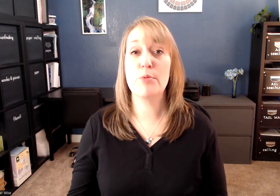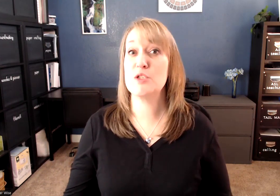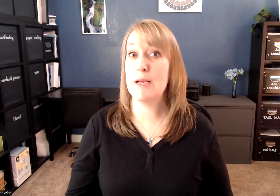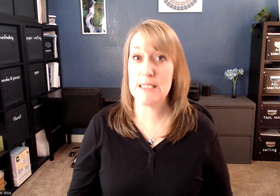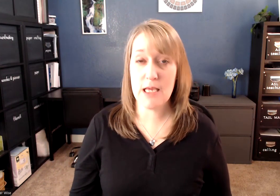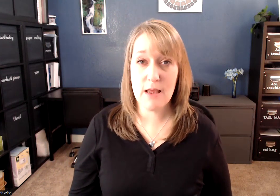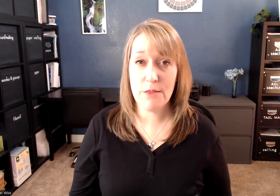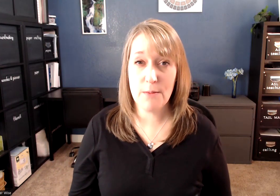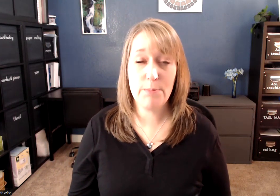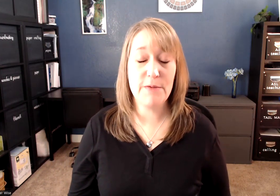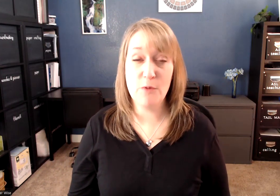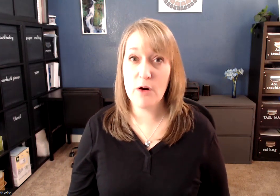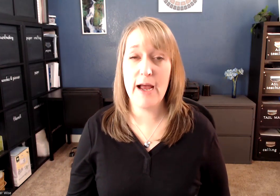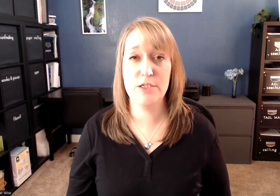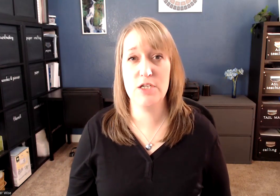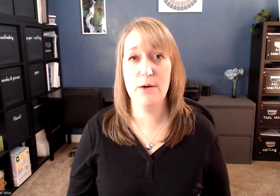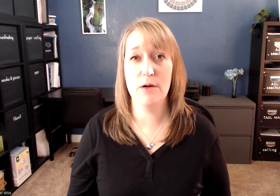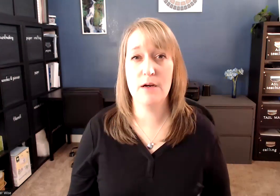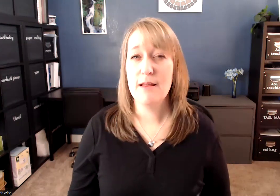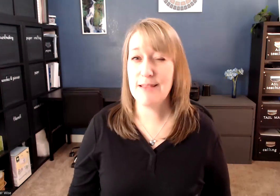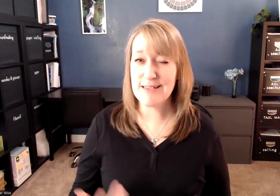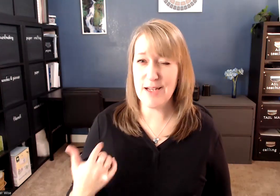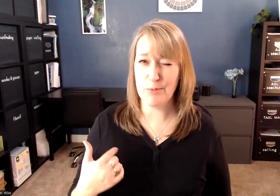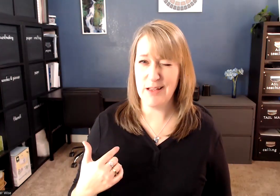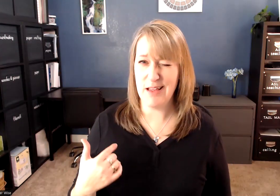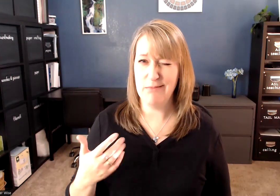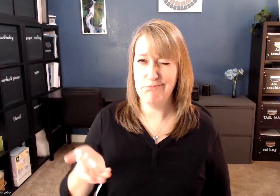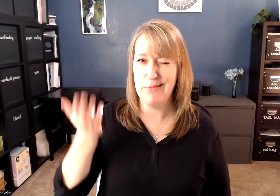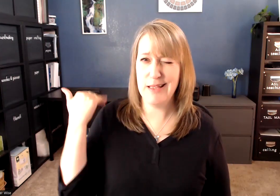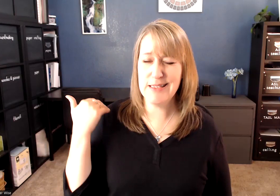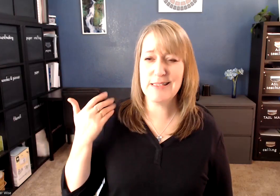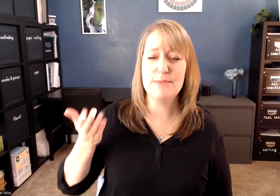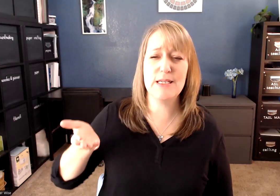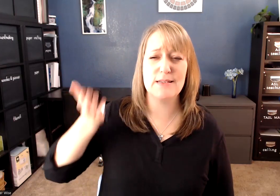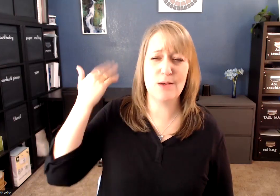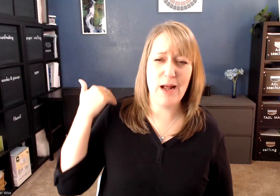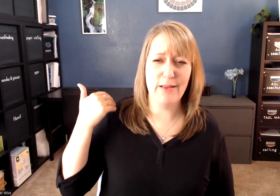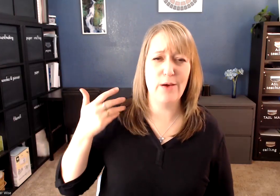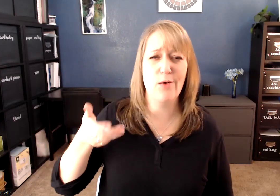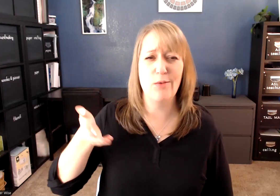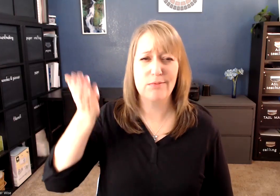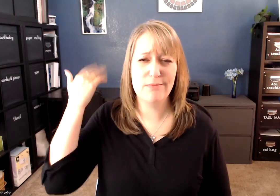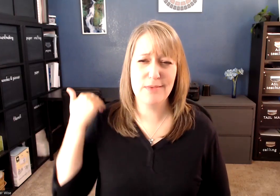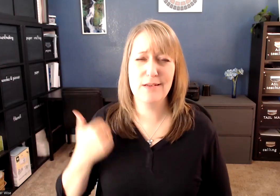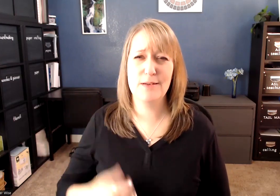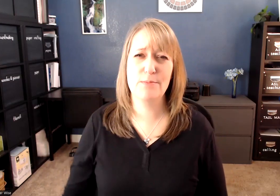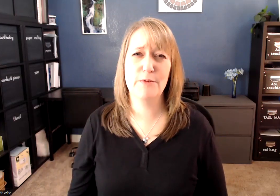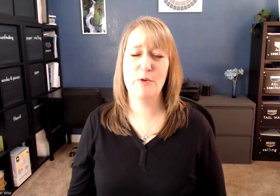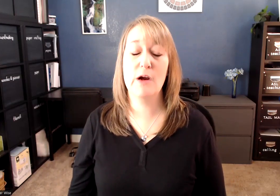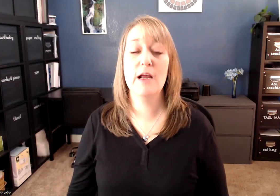brush my teeth before I shower, that's not really this. This means a while ago, before.